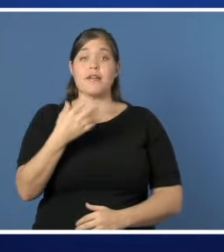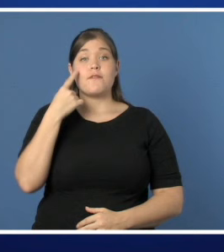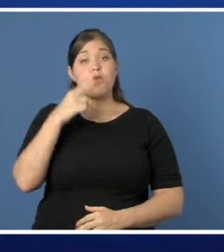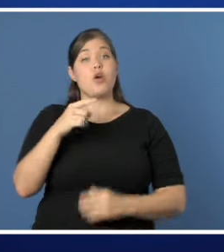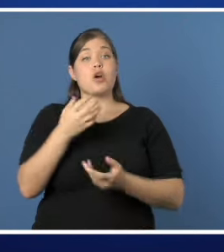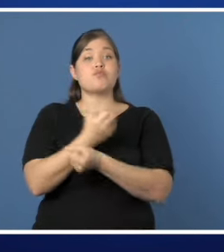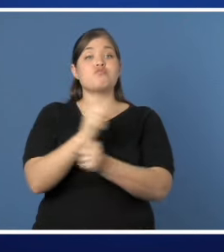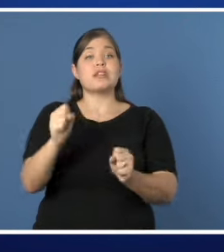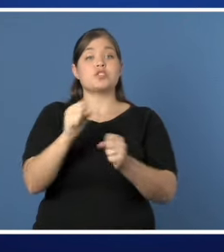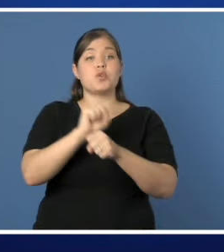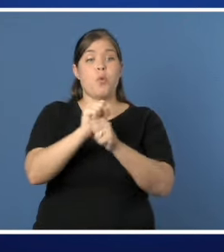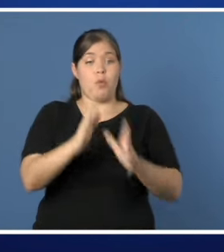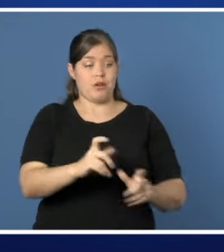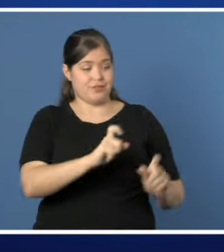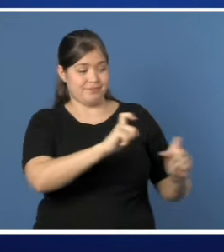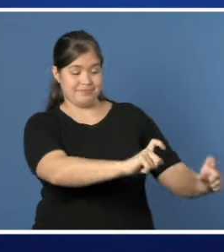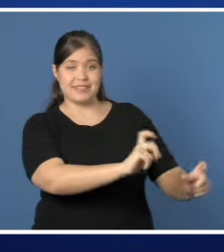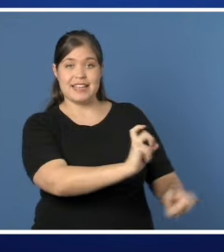for rescue workers